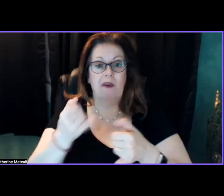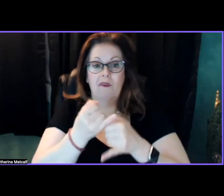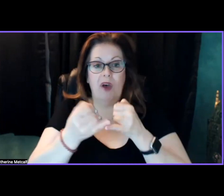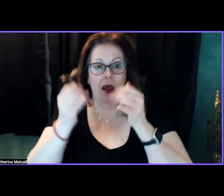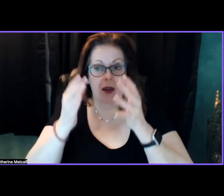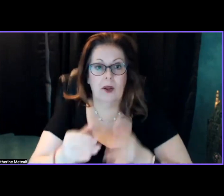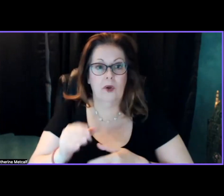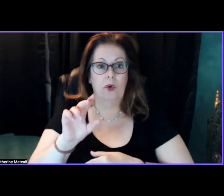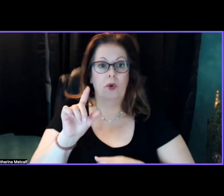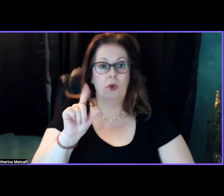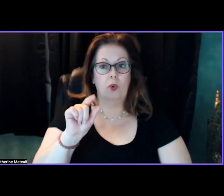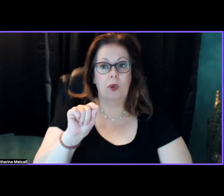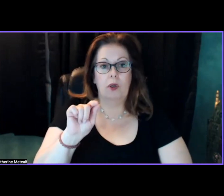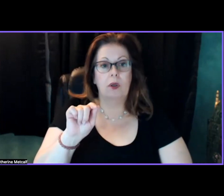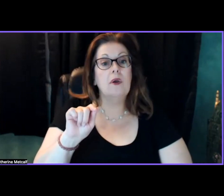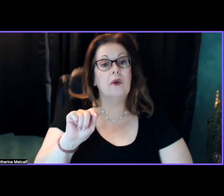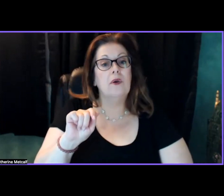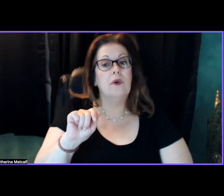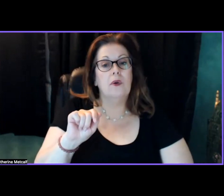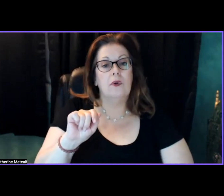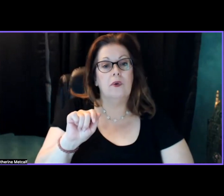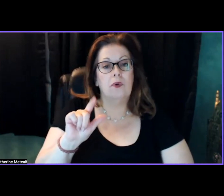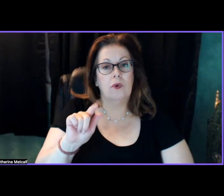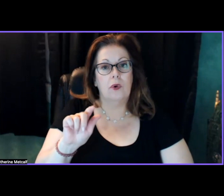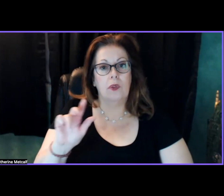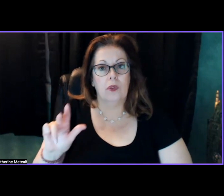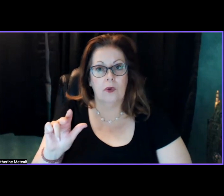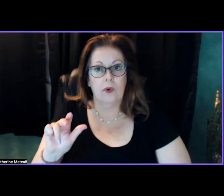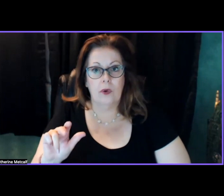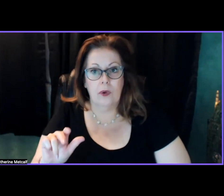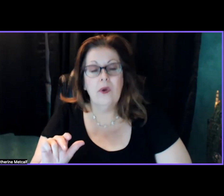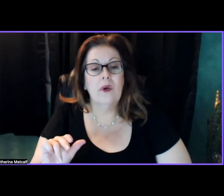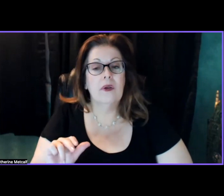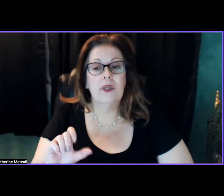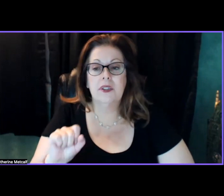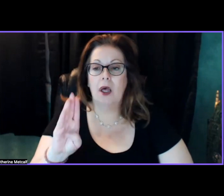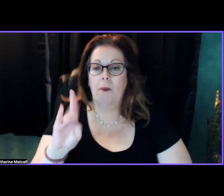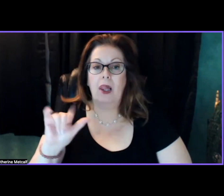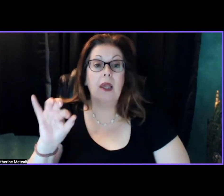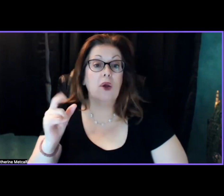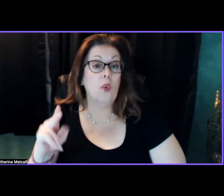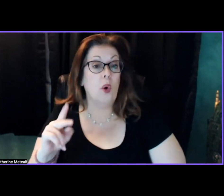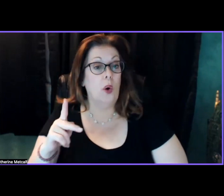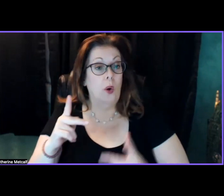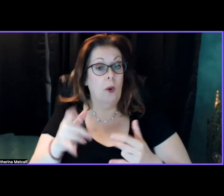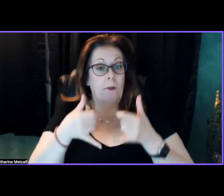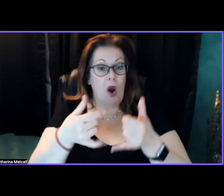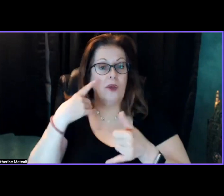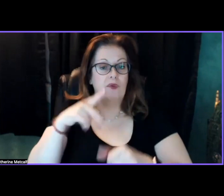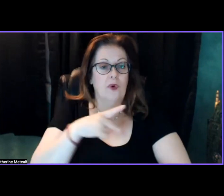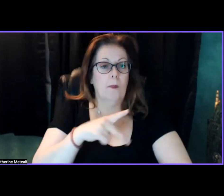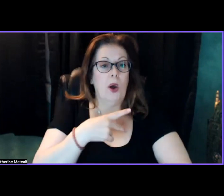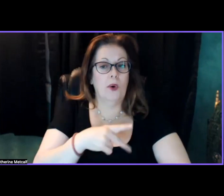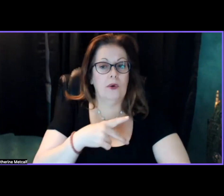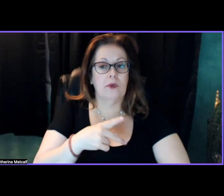2022 previously published Poetry Prize and 2020 Sublingua Prize for Poetry. They have served as a National